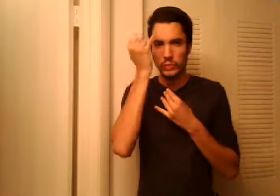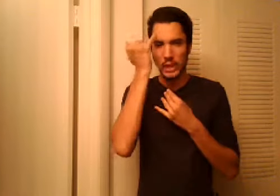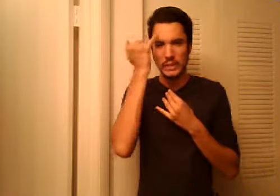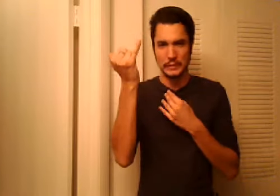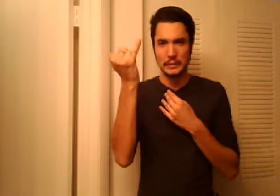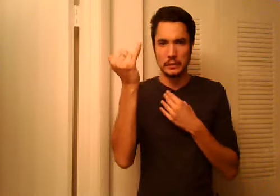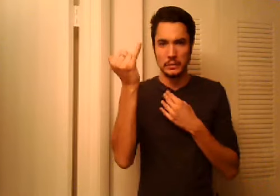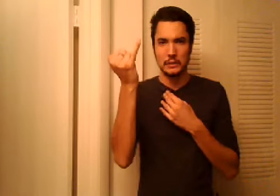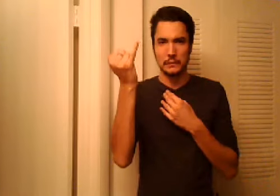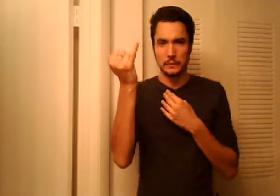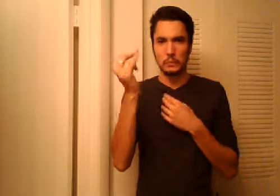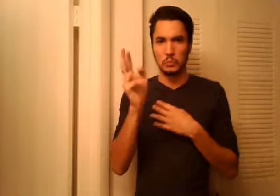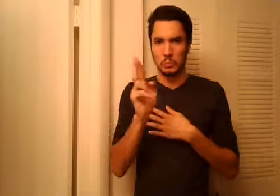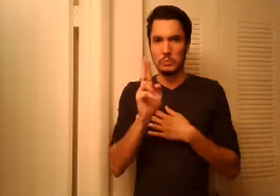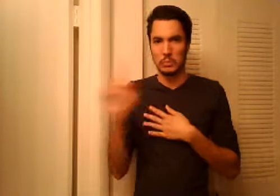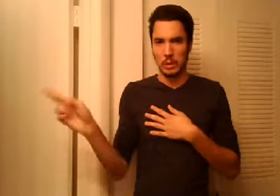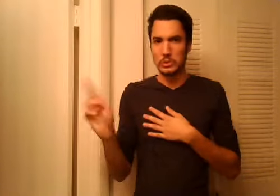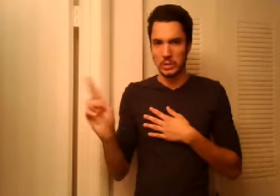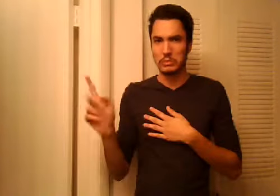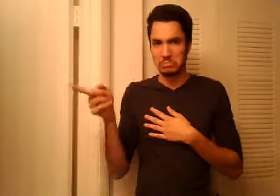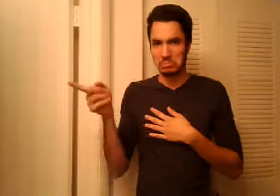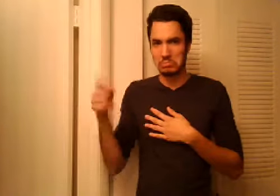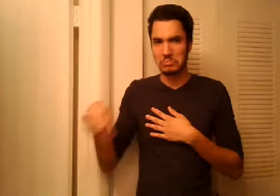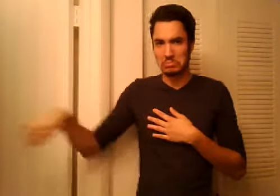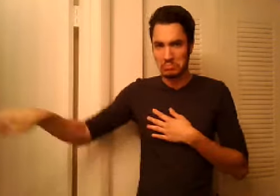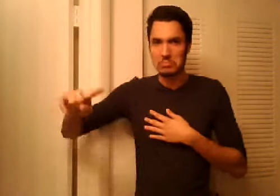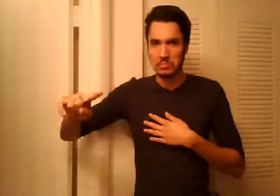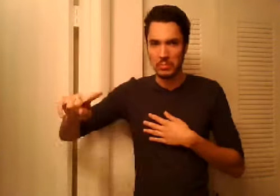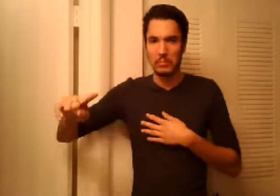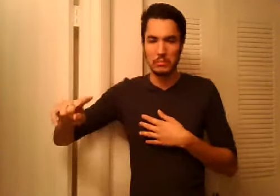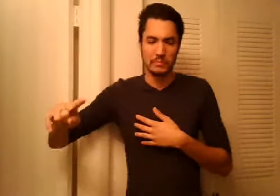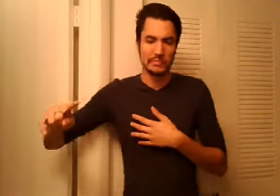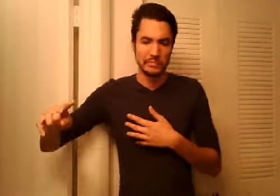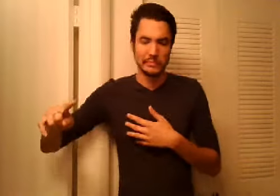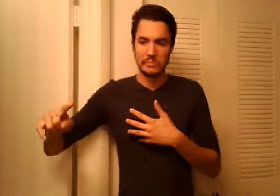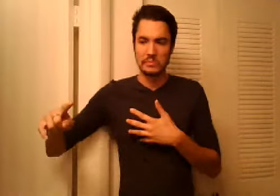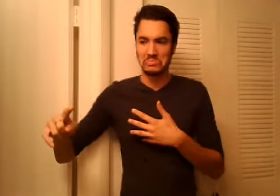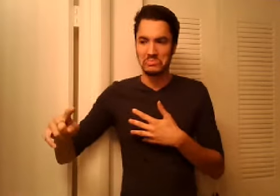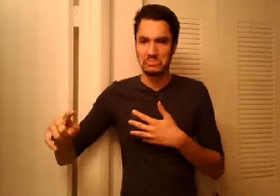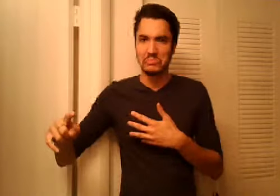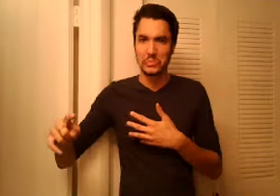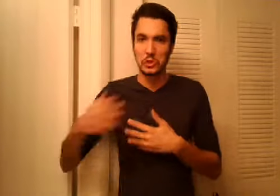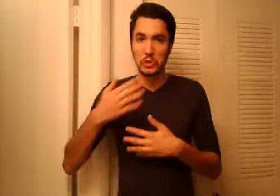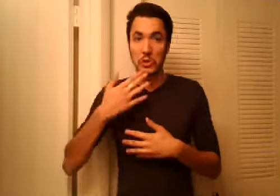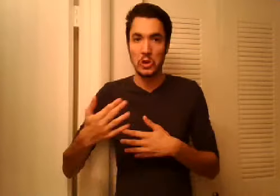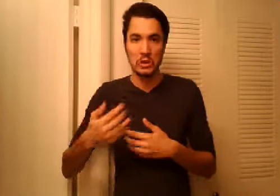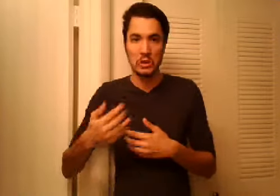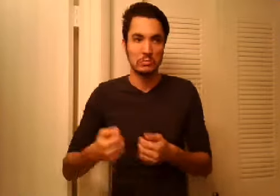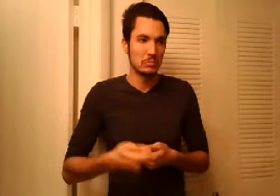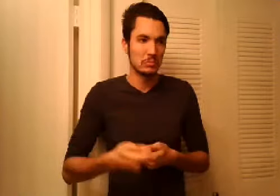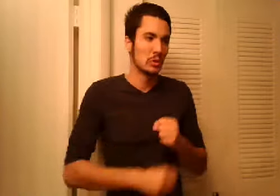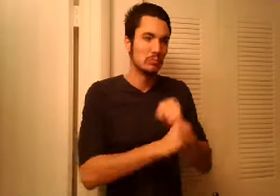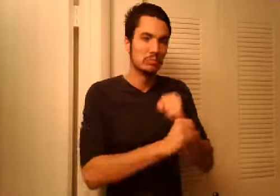job in Kansas of exploiting explosive social issues to get conservative voters to vote. Right?